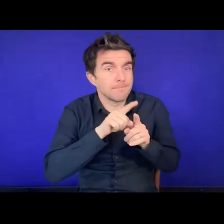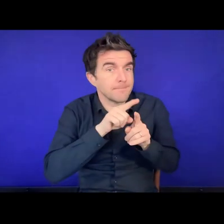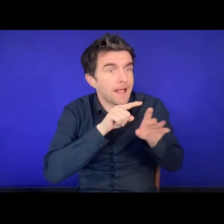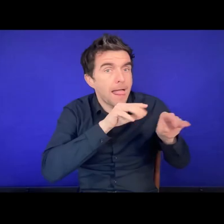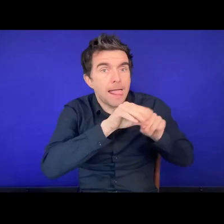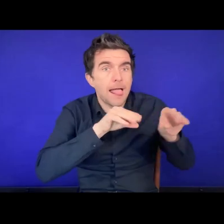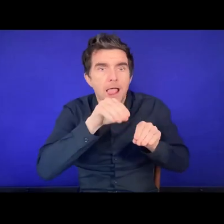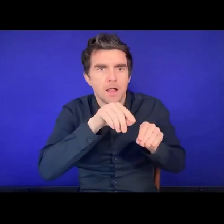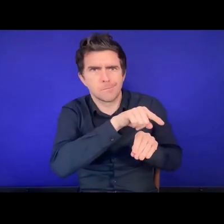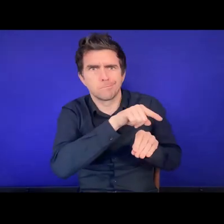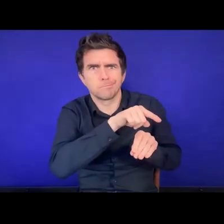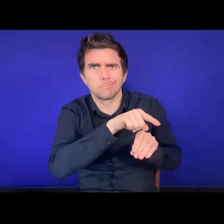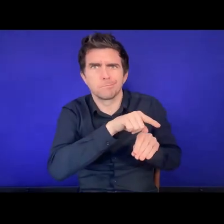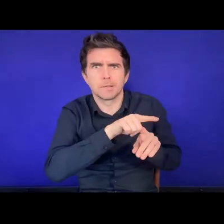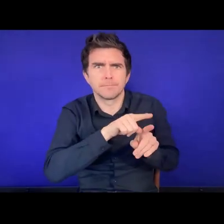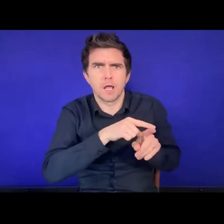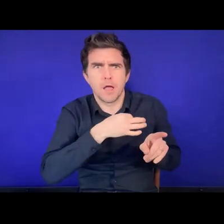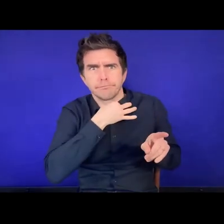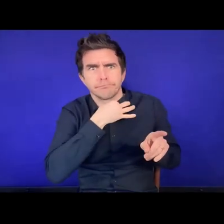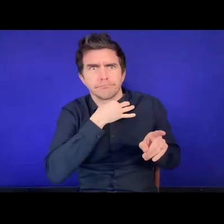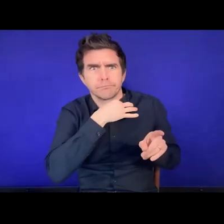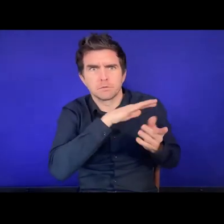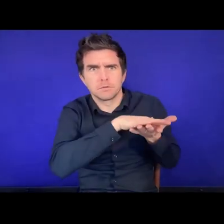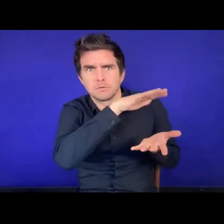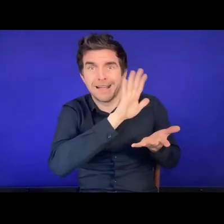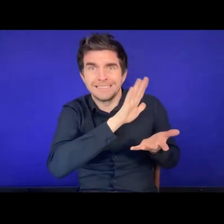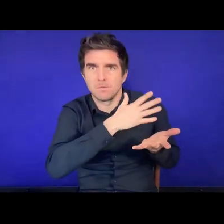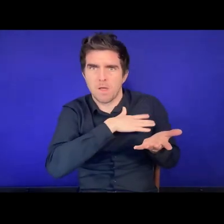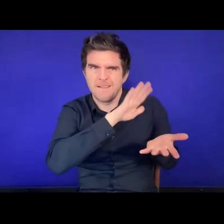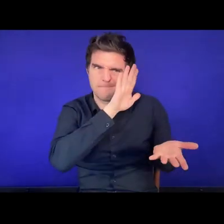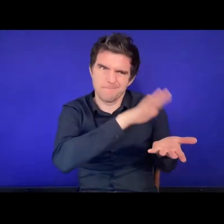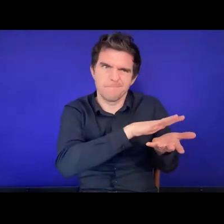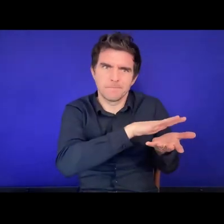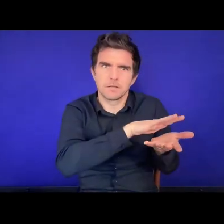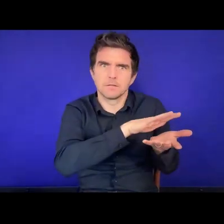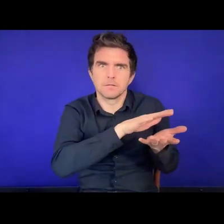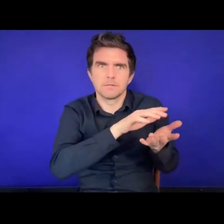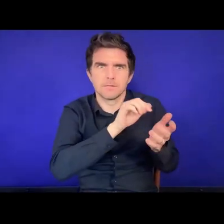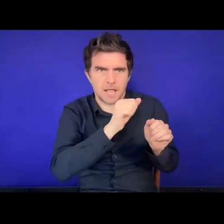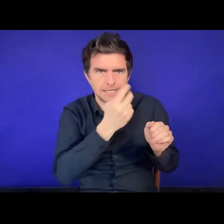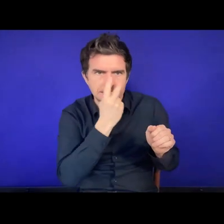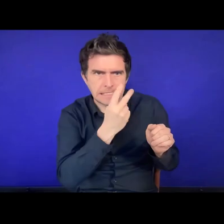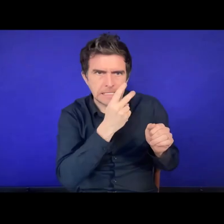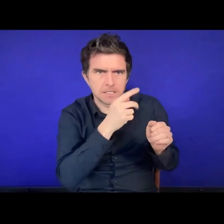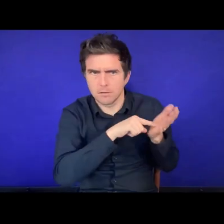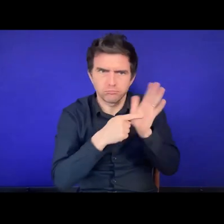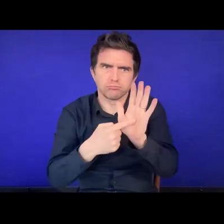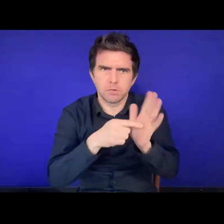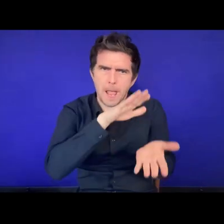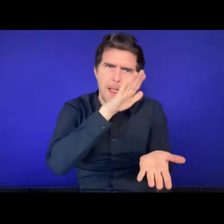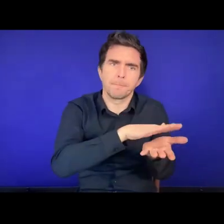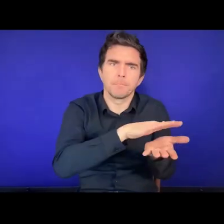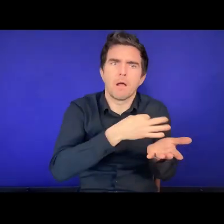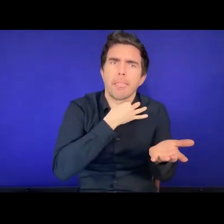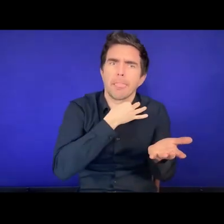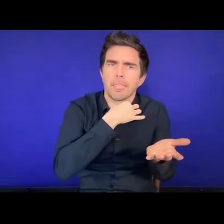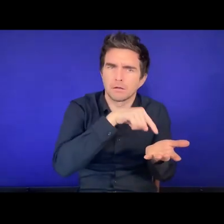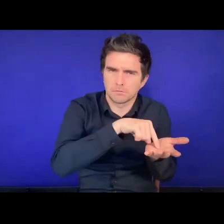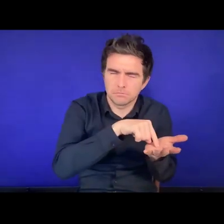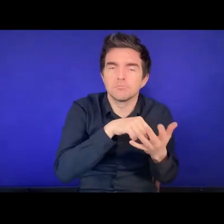also reflexivity, which is something that all researchers should use, is a very critical method of mitigating